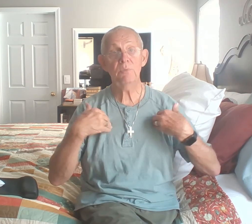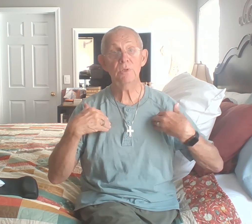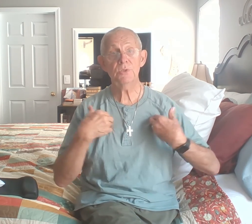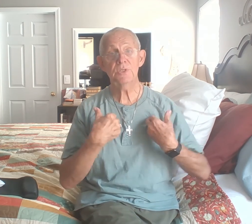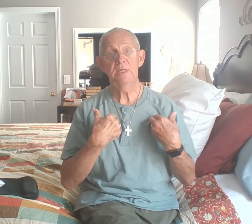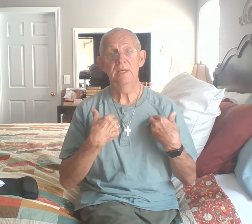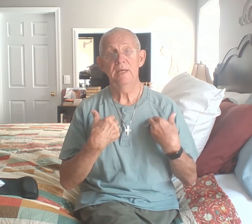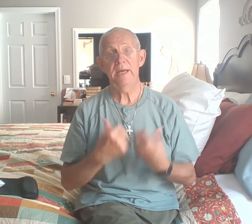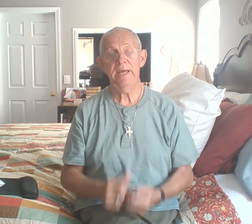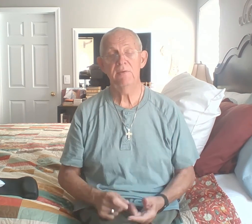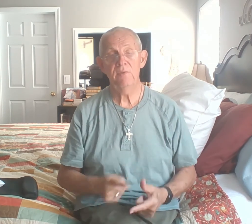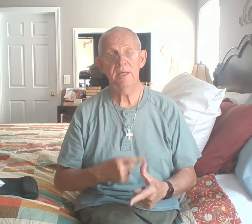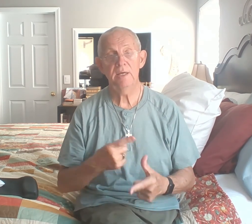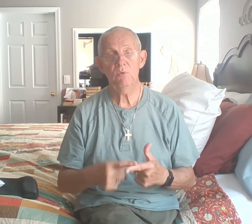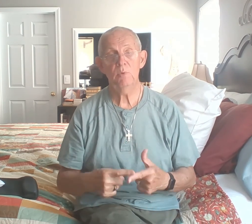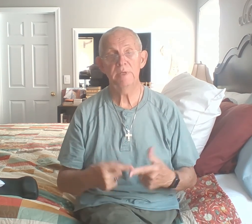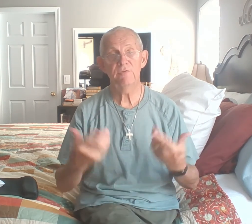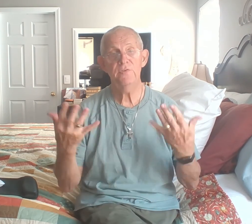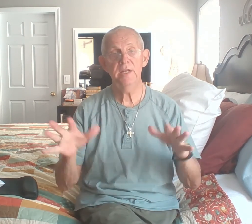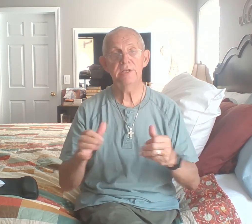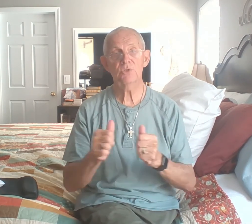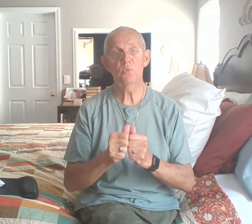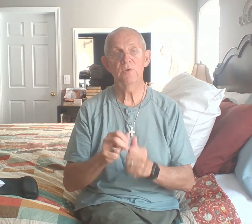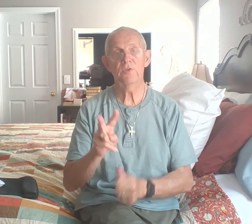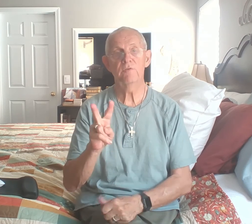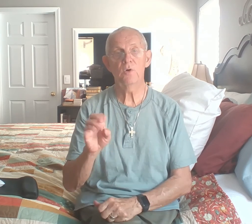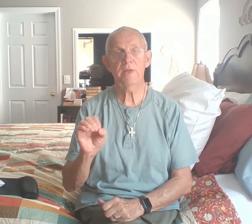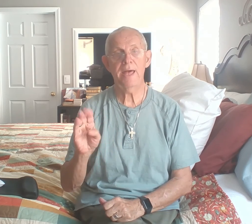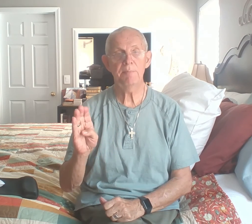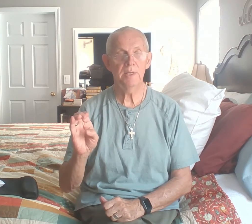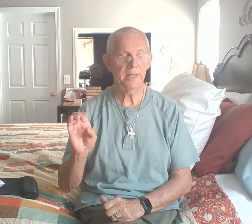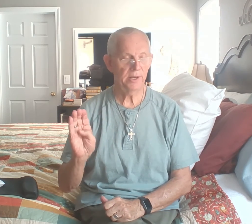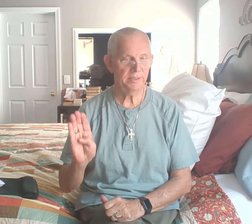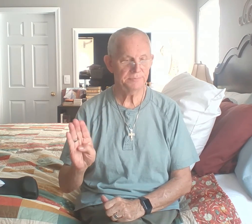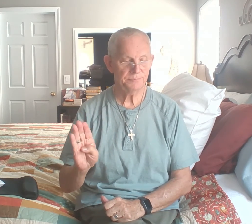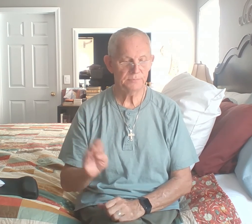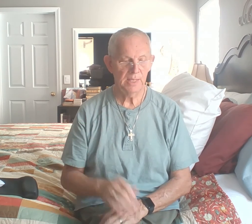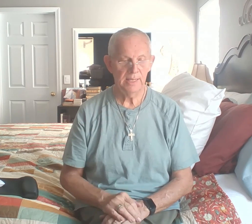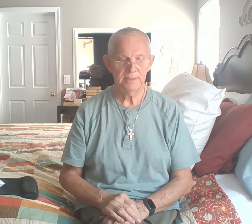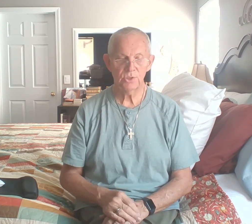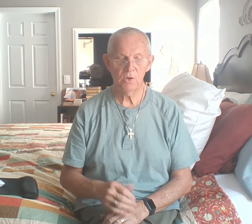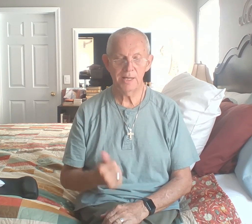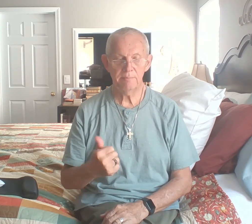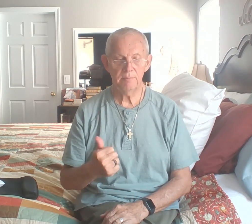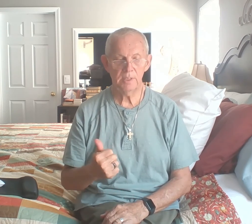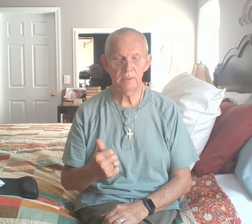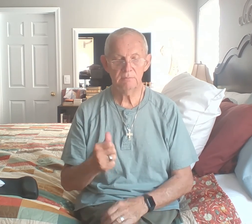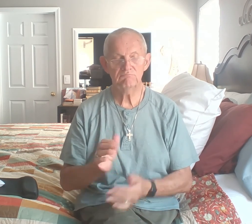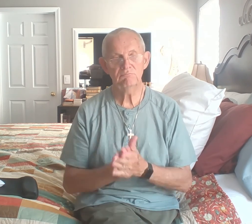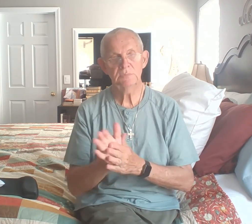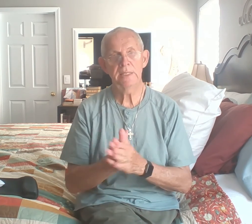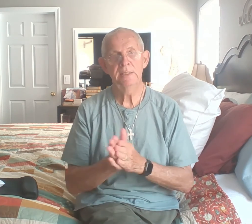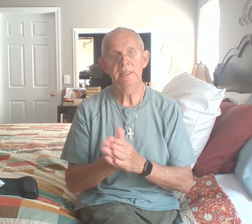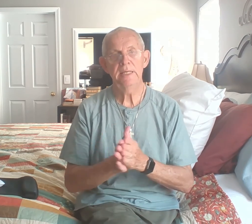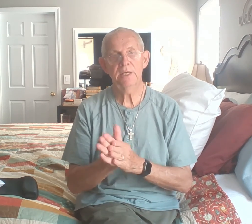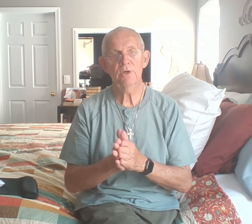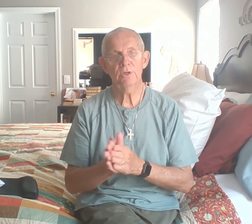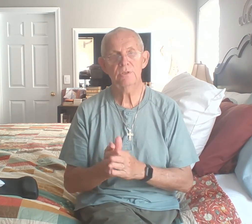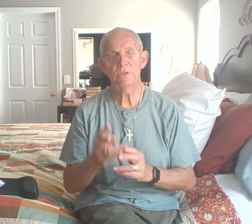animals, and then we'll be finished with the vocabulary. So I'm eager to see